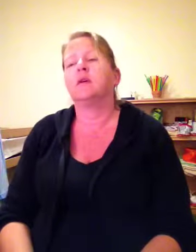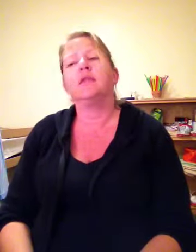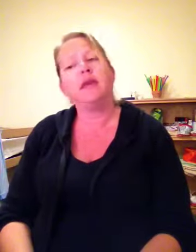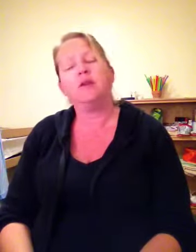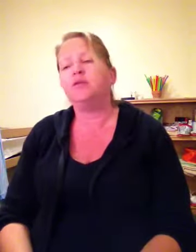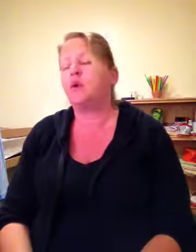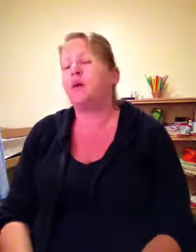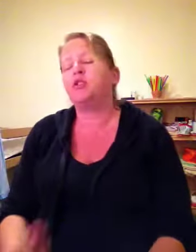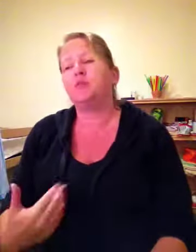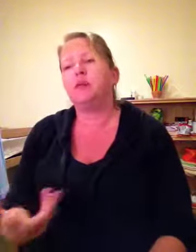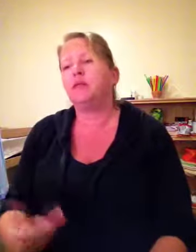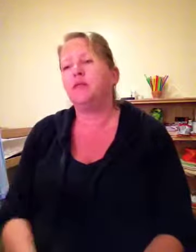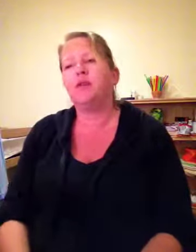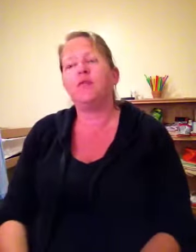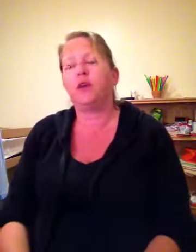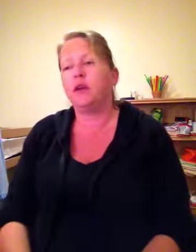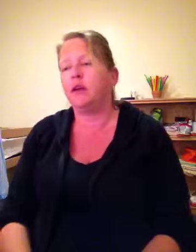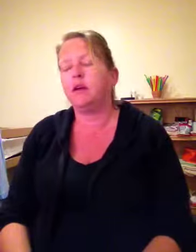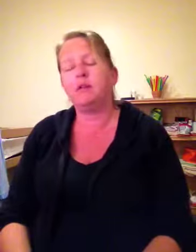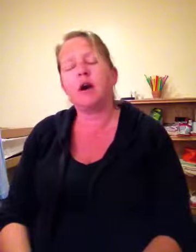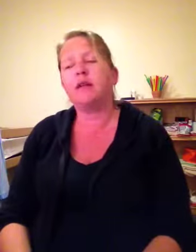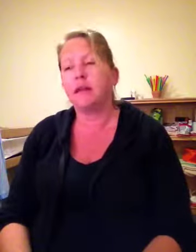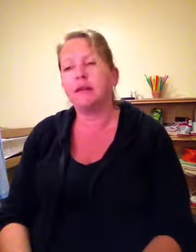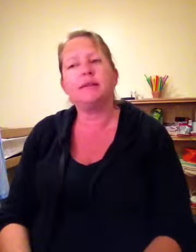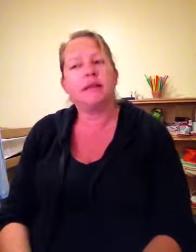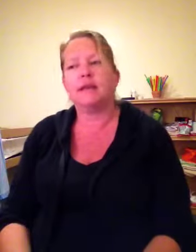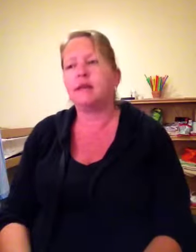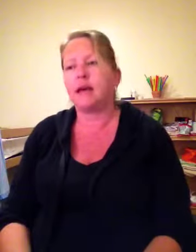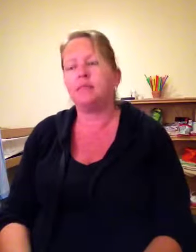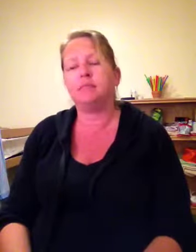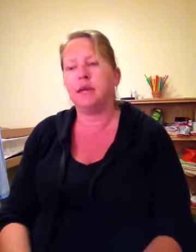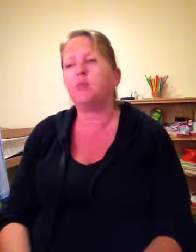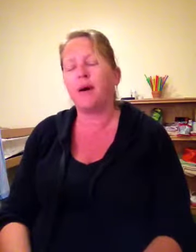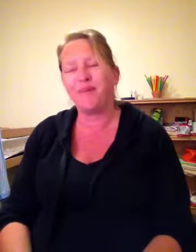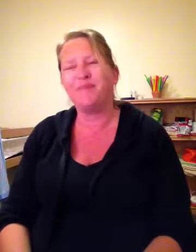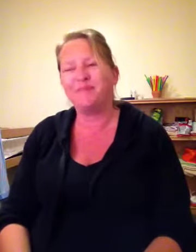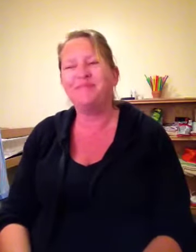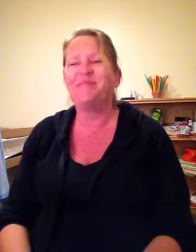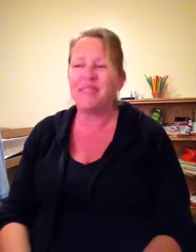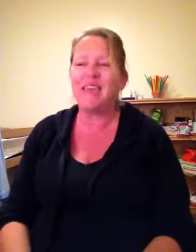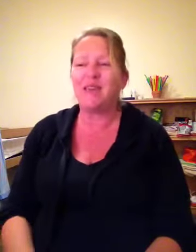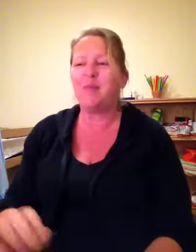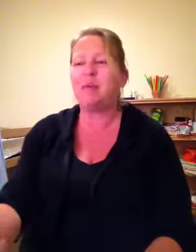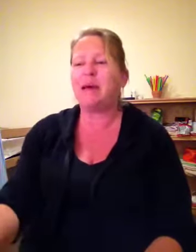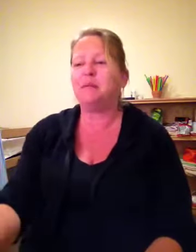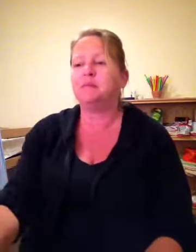Thank you so much, and please feel free to contact us anytime as well. Thank you. Bye-bye.